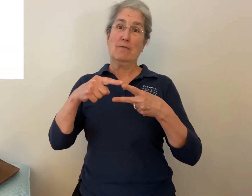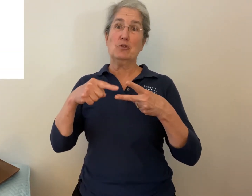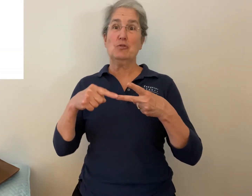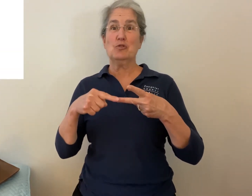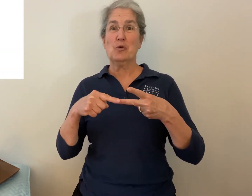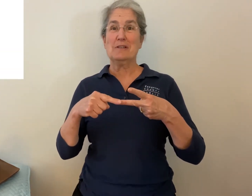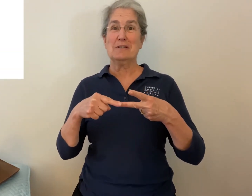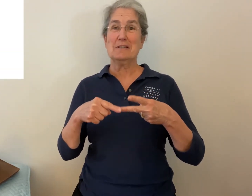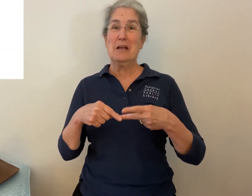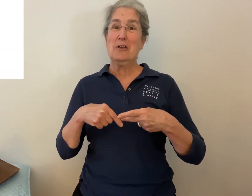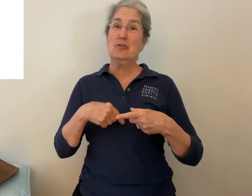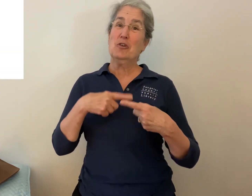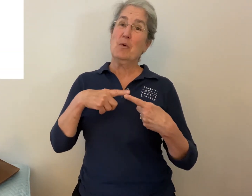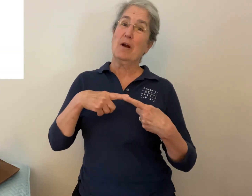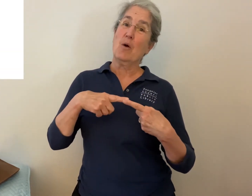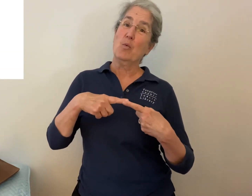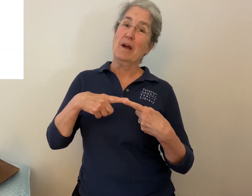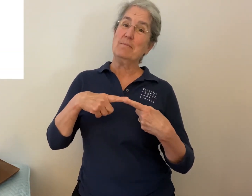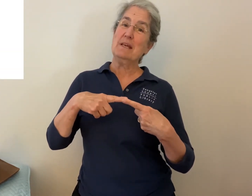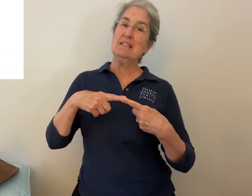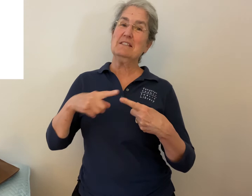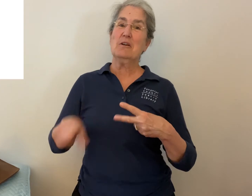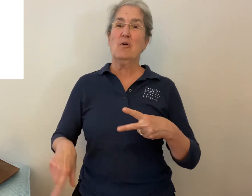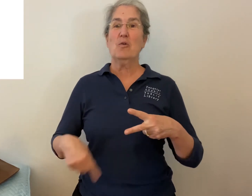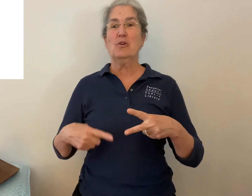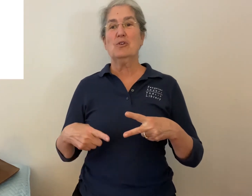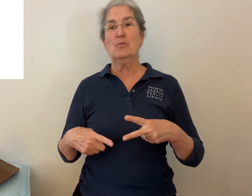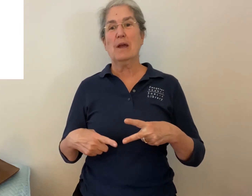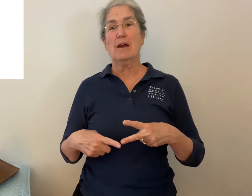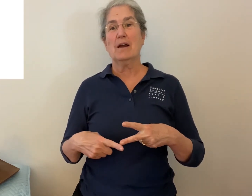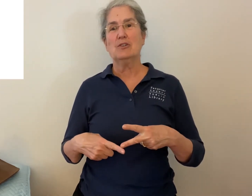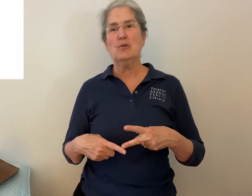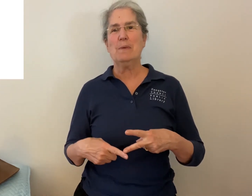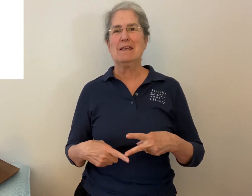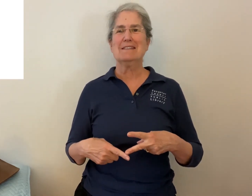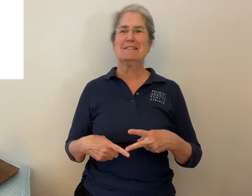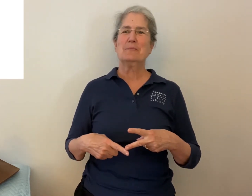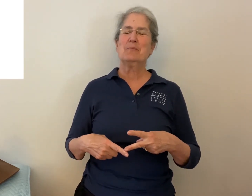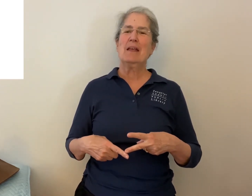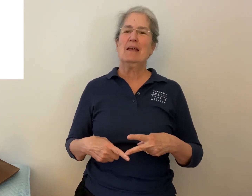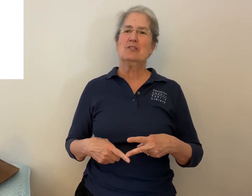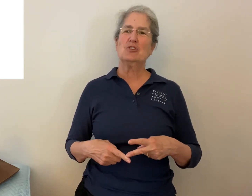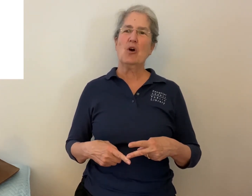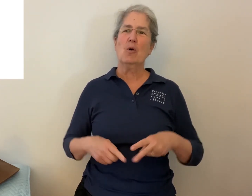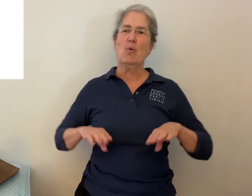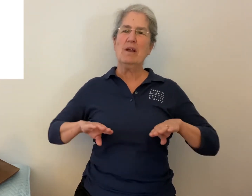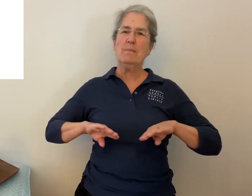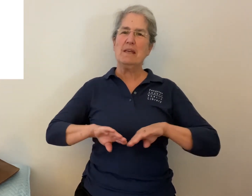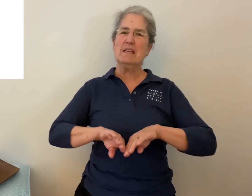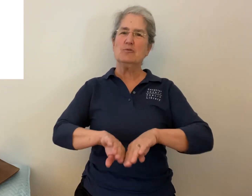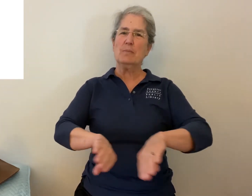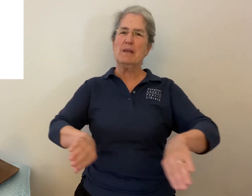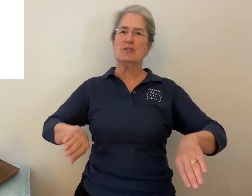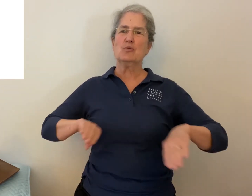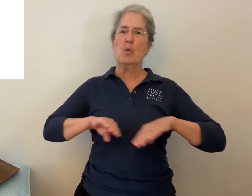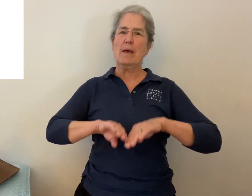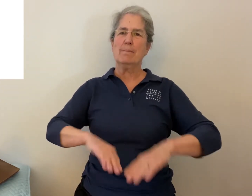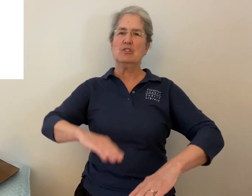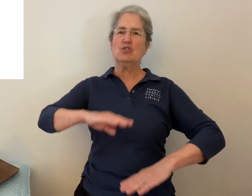two choices. You can wear a one-piece or you could wear a two-piece. So a one-piece would be a